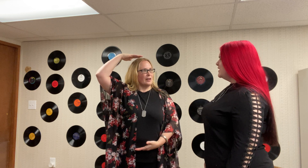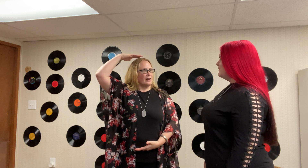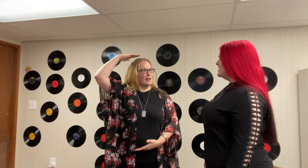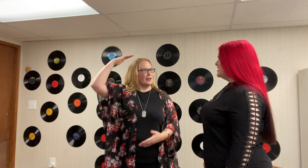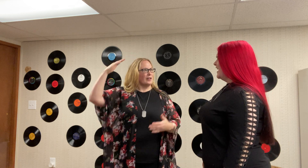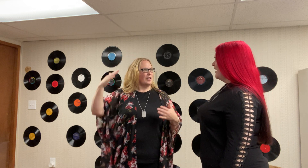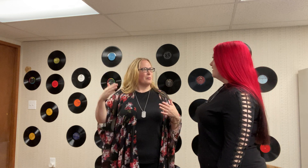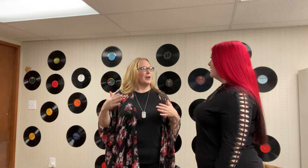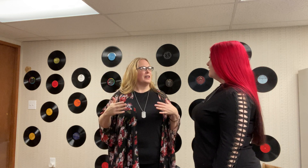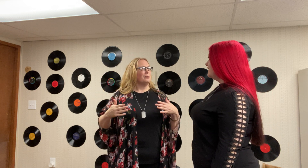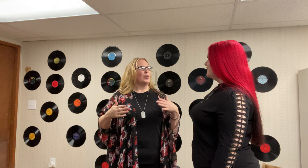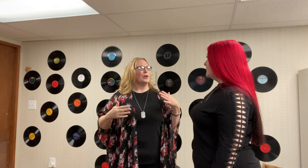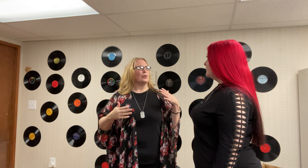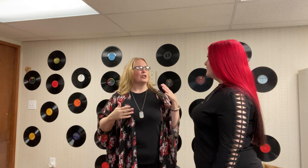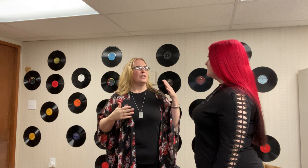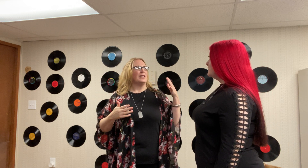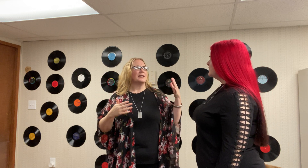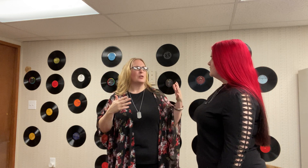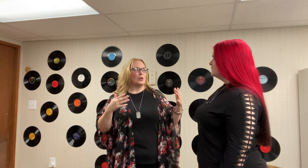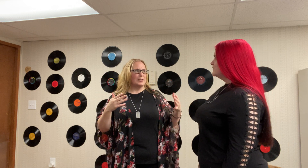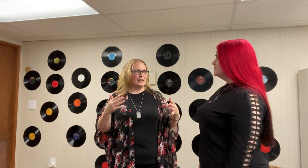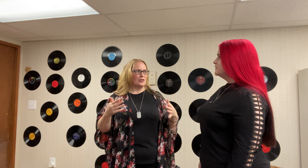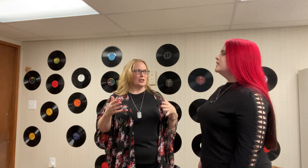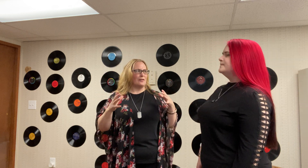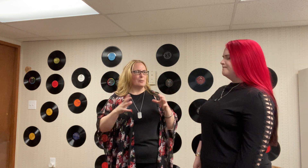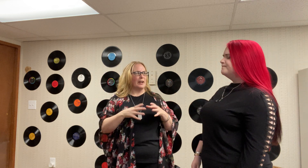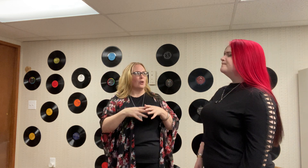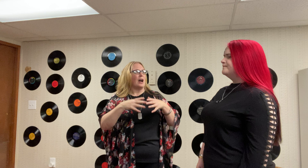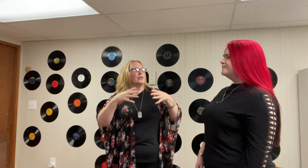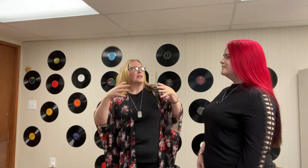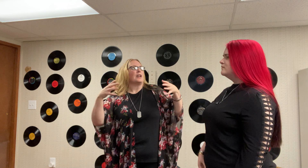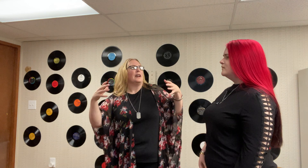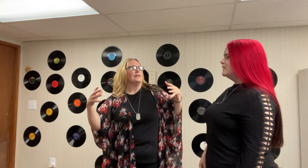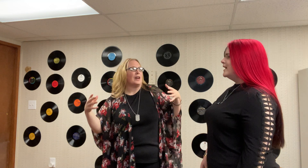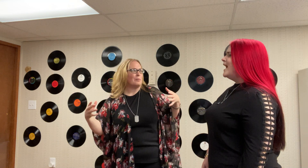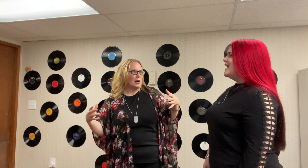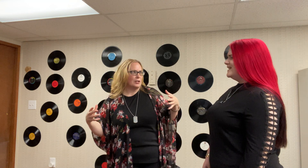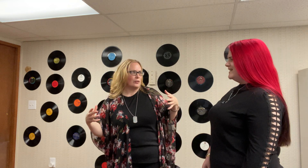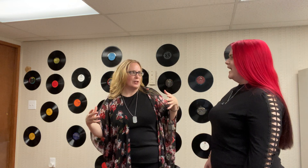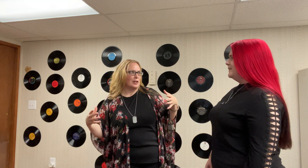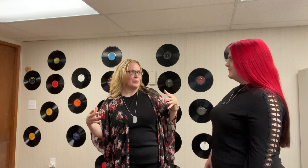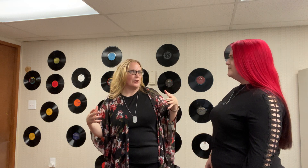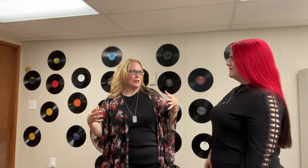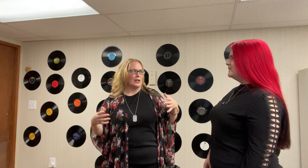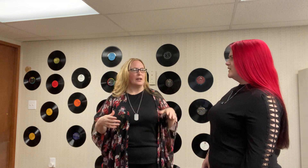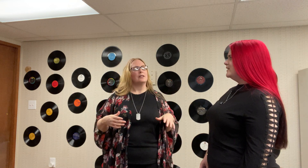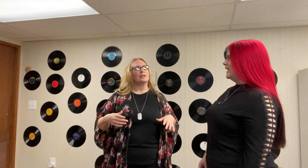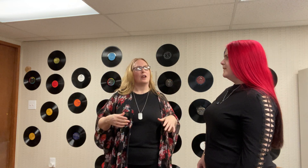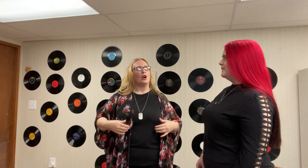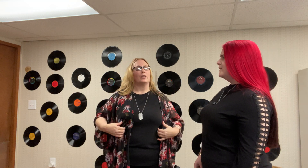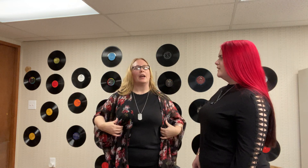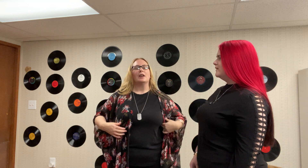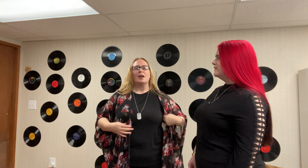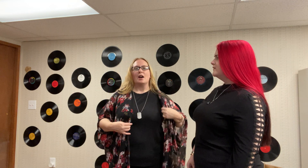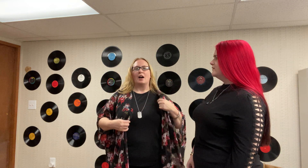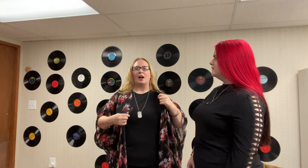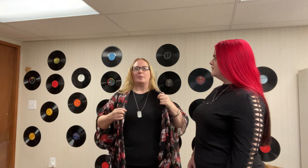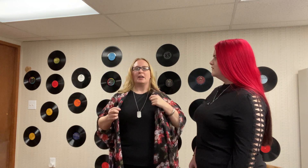much, yeah. But when we're doing the expressive stuff, you might go outside of that box for some of your signs. Yeah. Okay. If